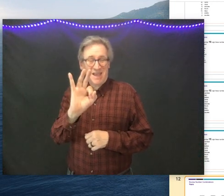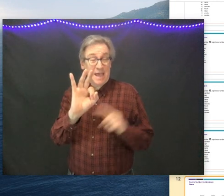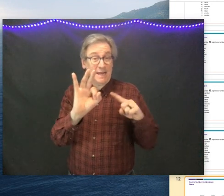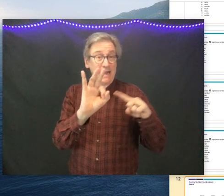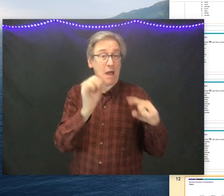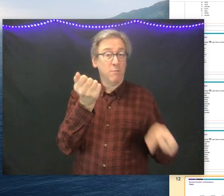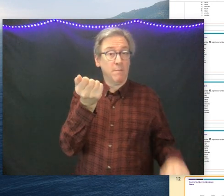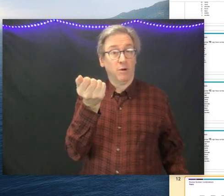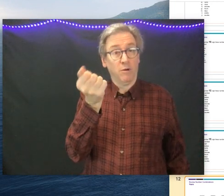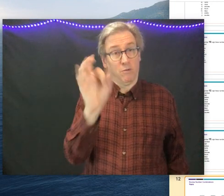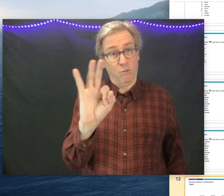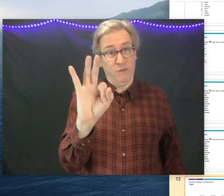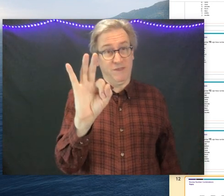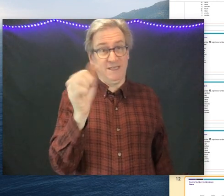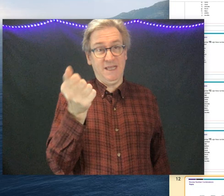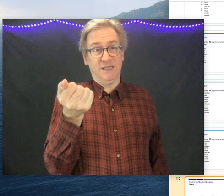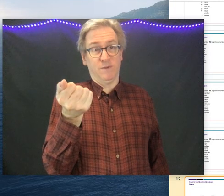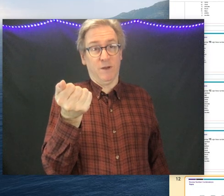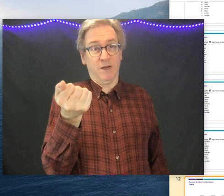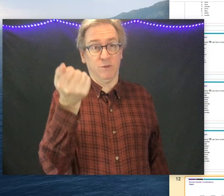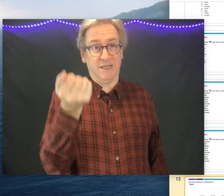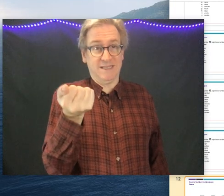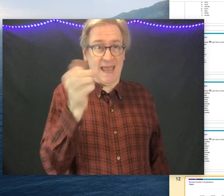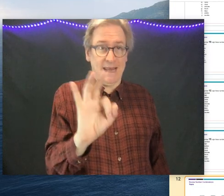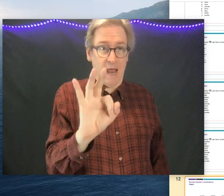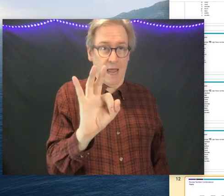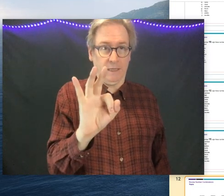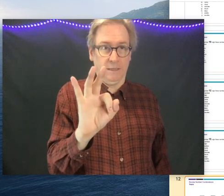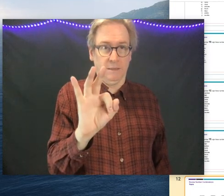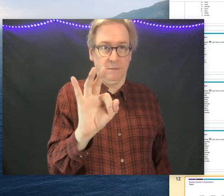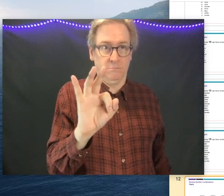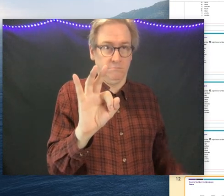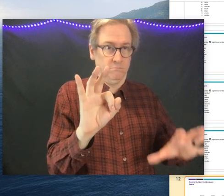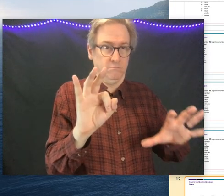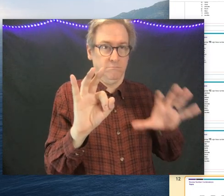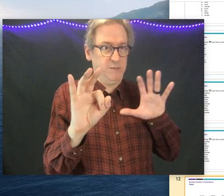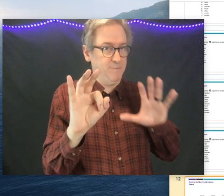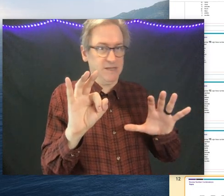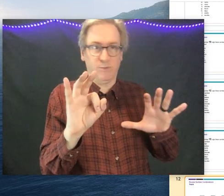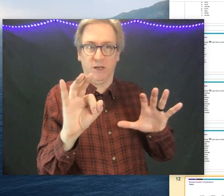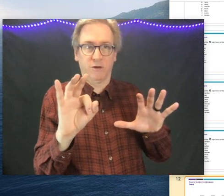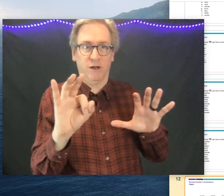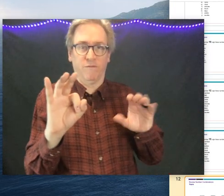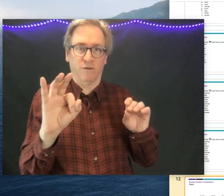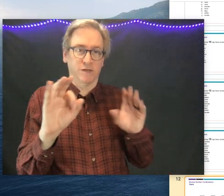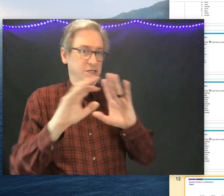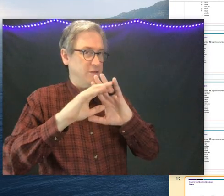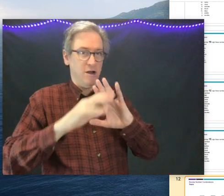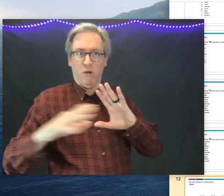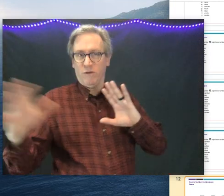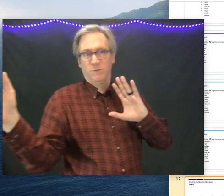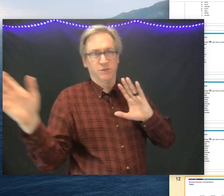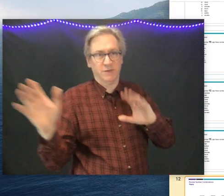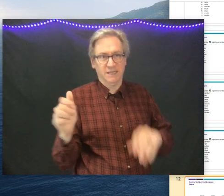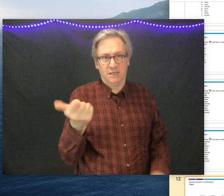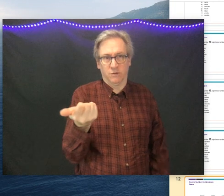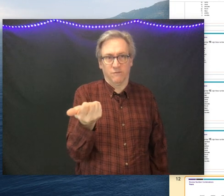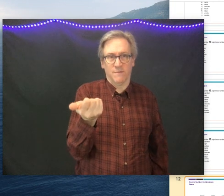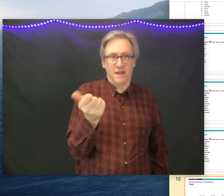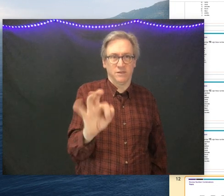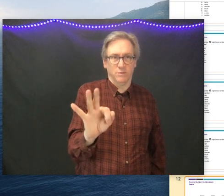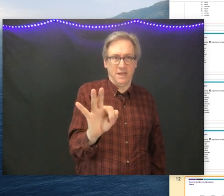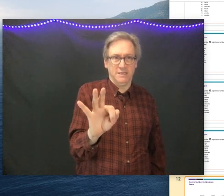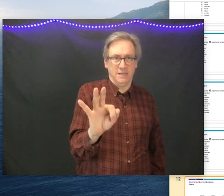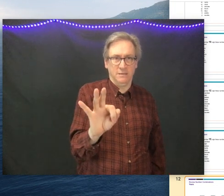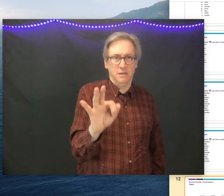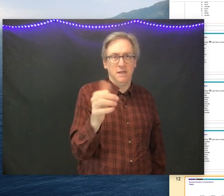19. And again, remember, with the teens, we want to do the 10-9. It's the best way to learn it first. Then all the other ones are easy to learn from